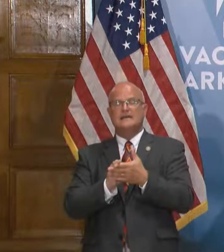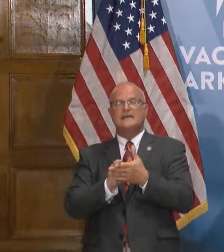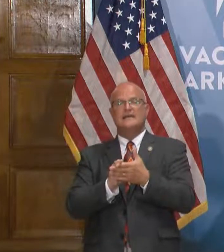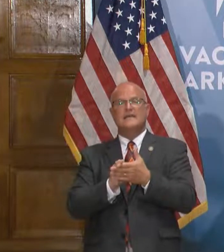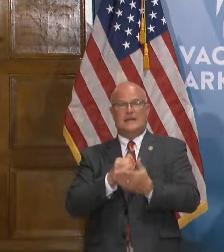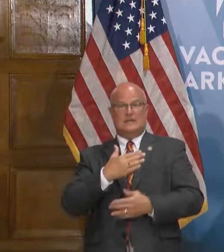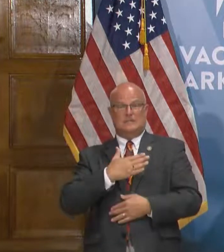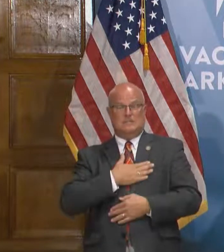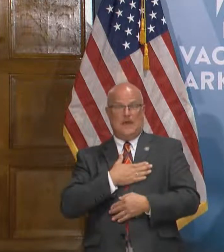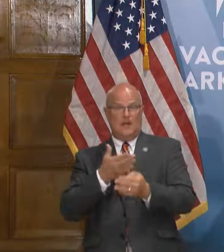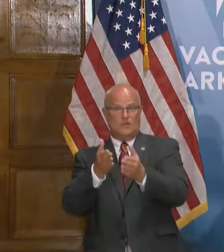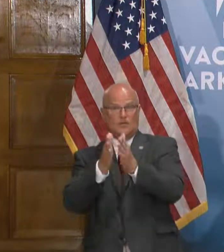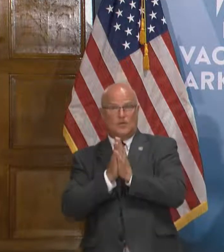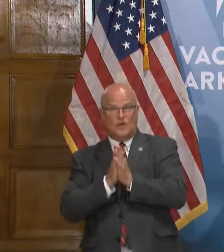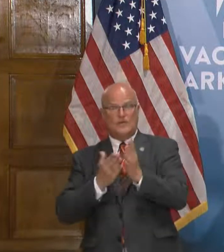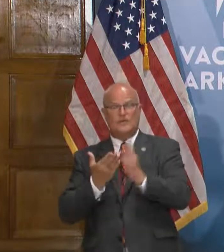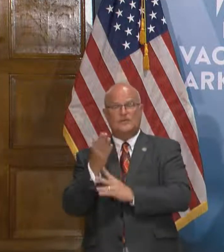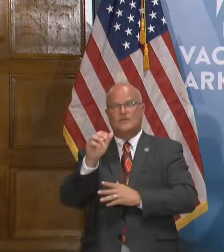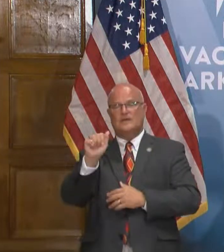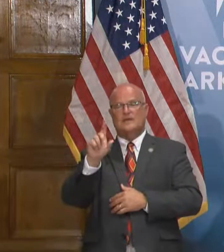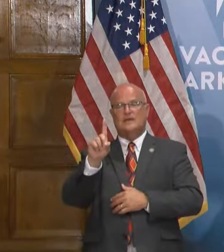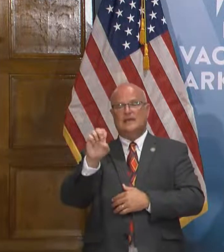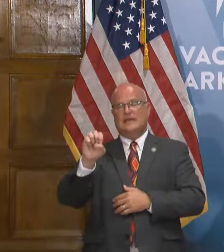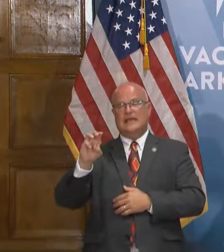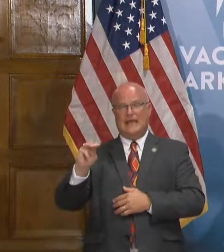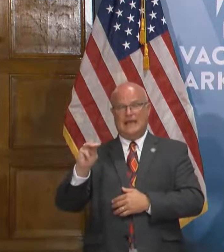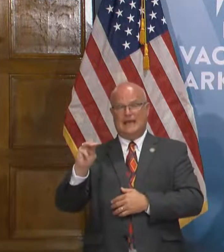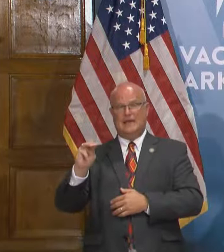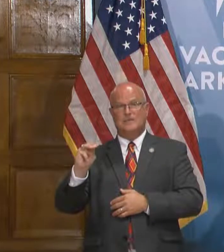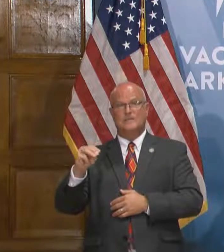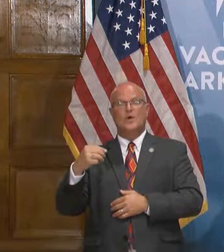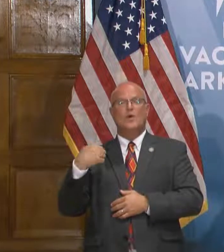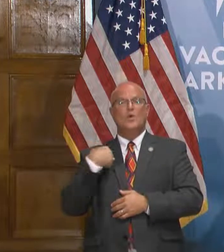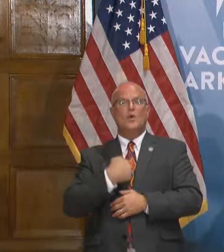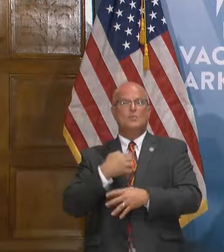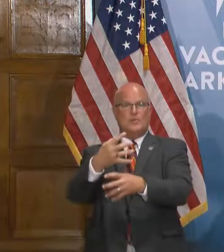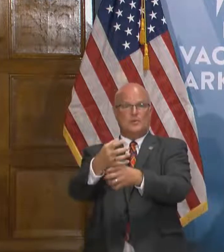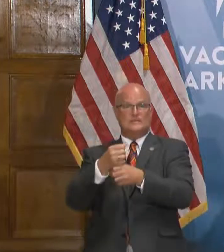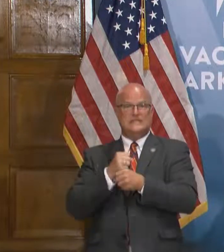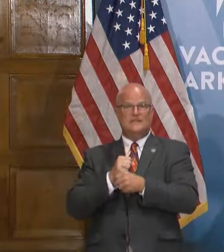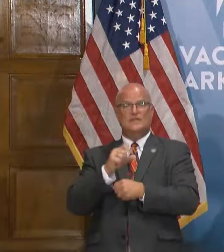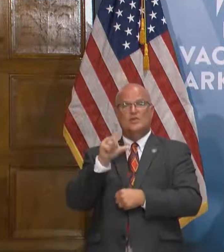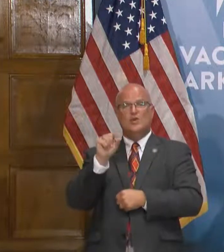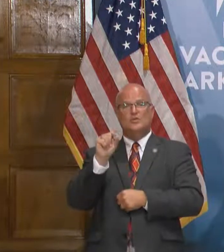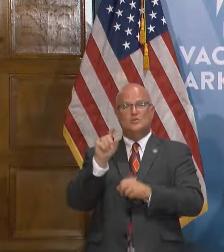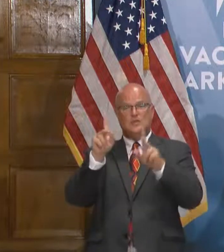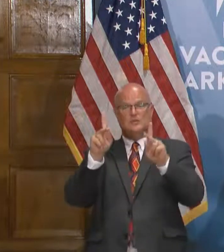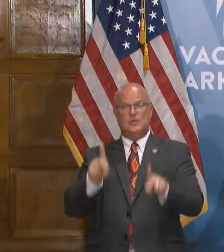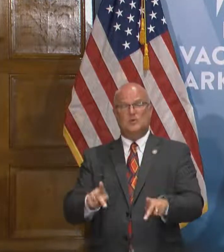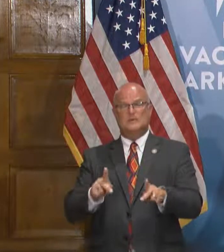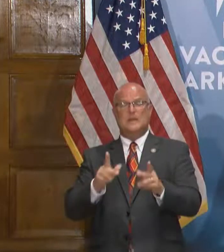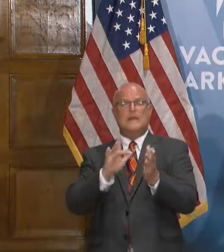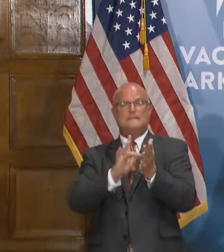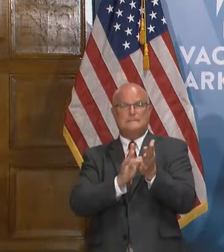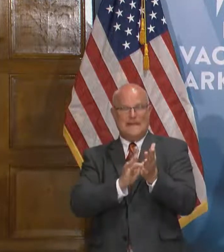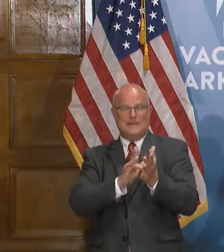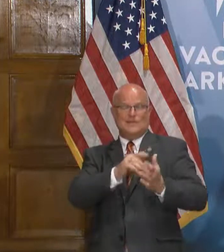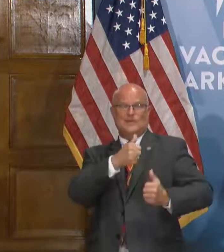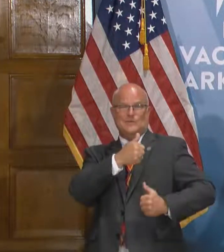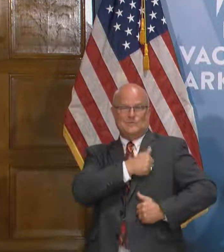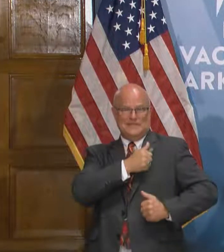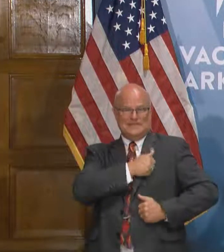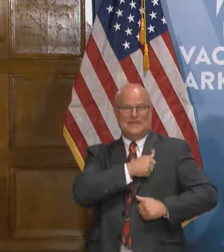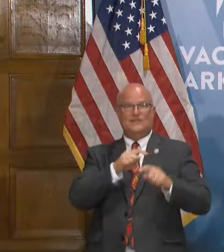to my request through Adam, we will be receiving a 20-person medical military team for